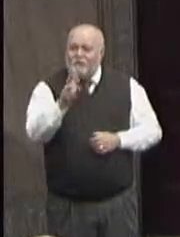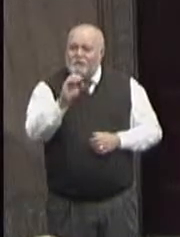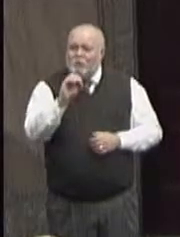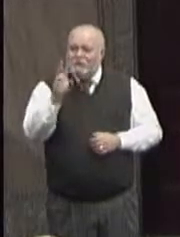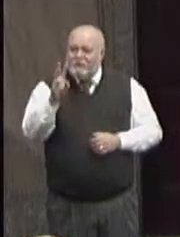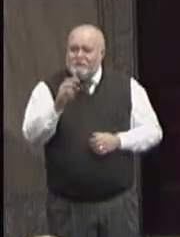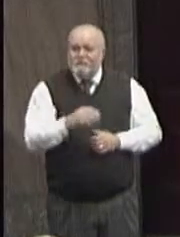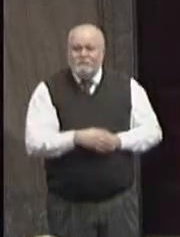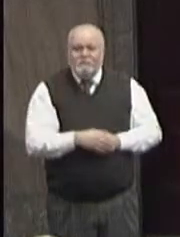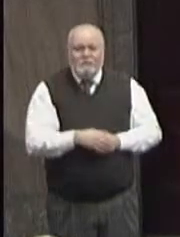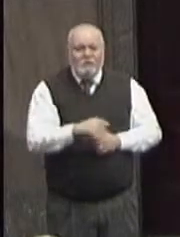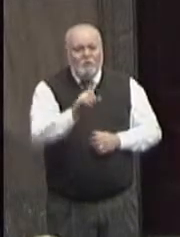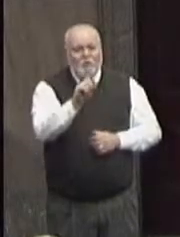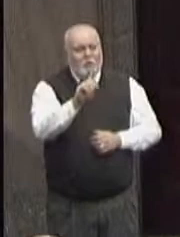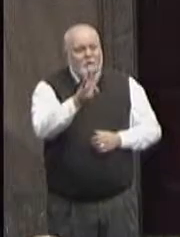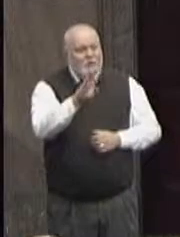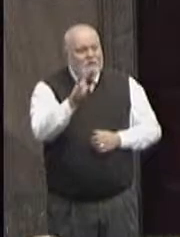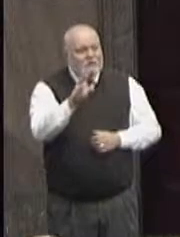14606,